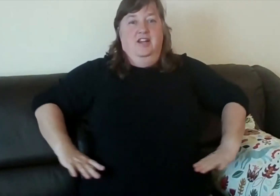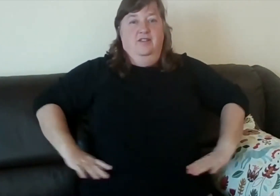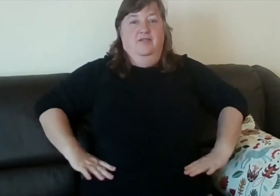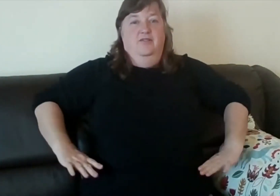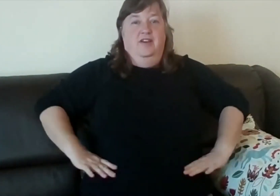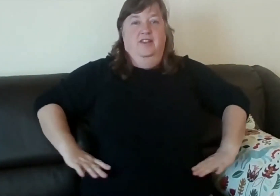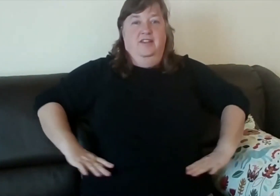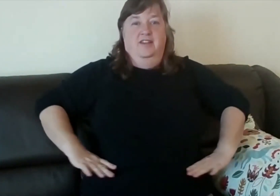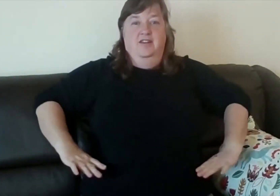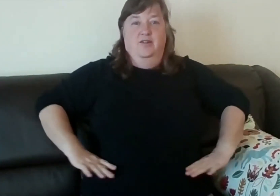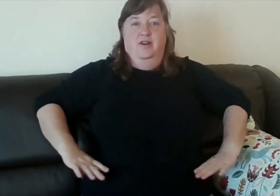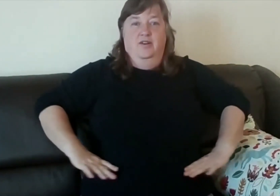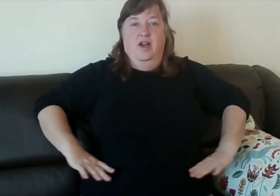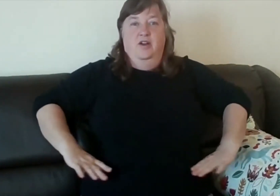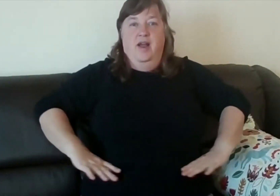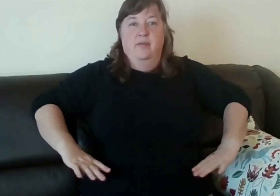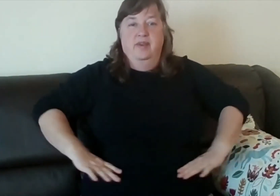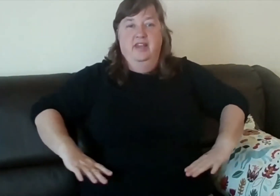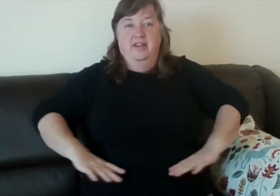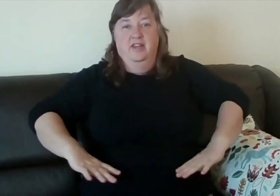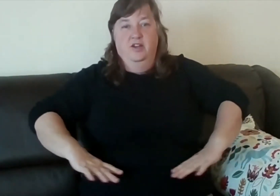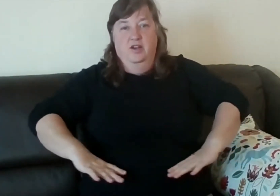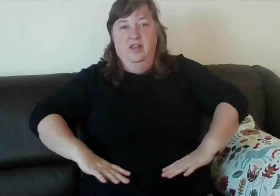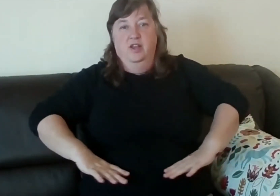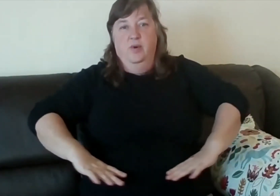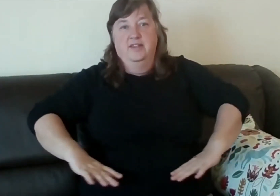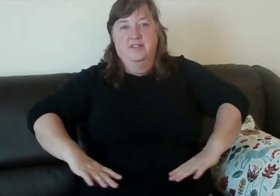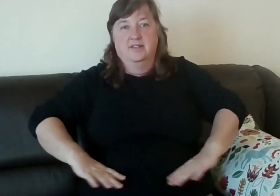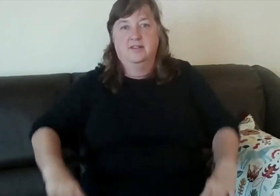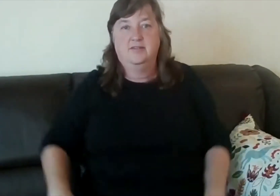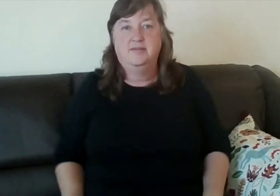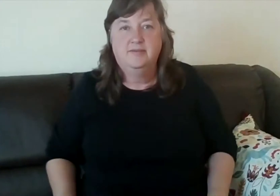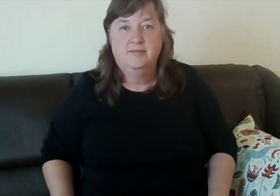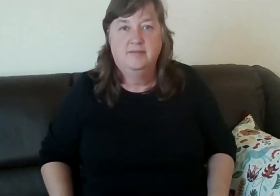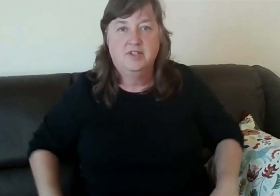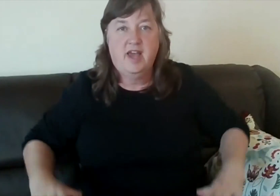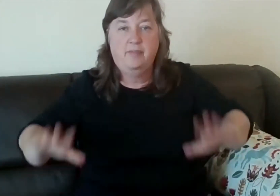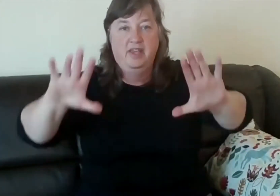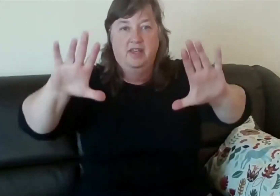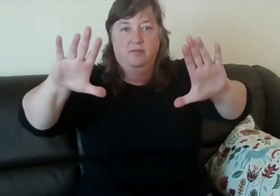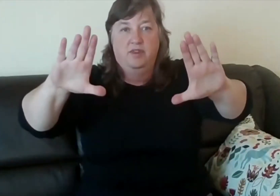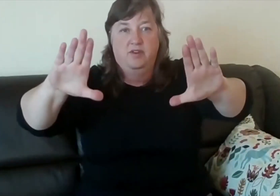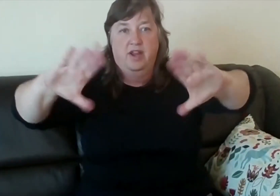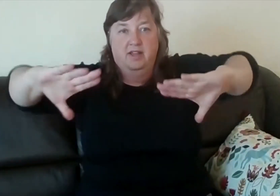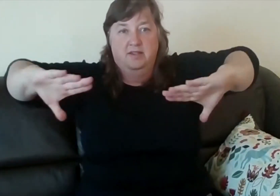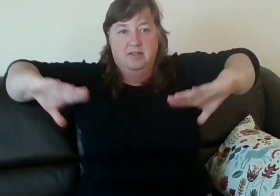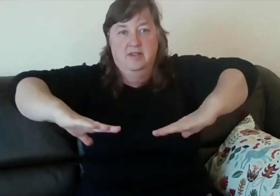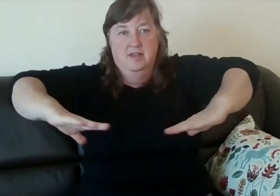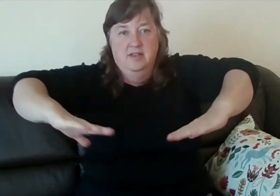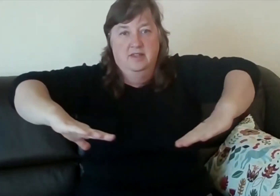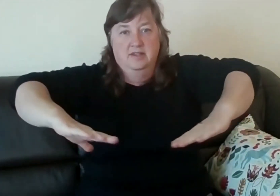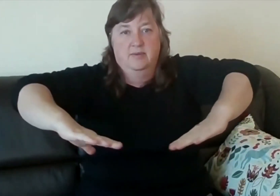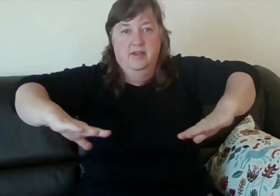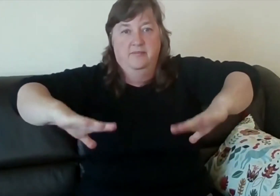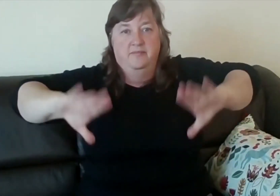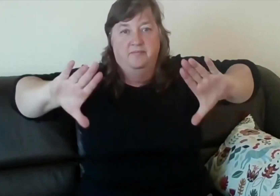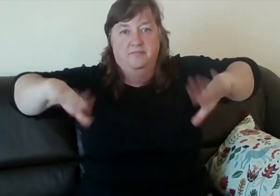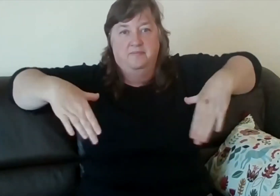of, you know, a grabbing in at your waist, or tapping in with your hands this way.